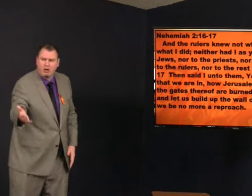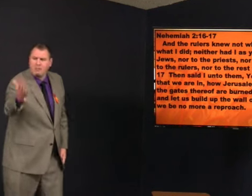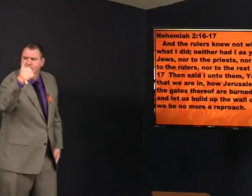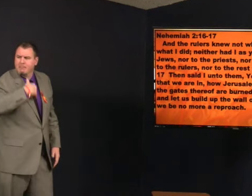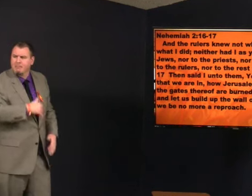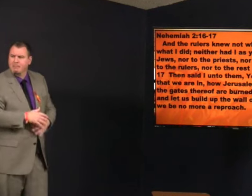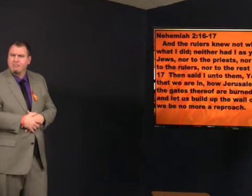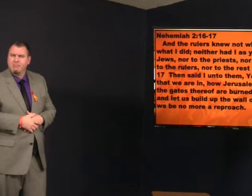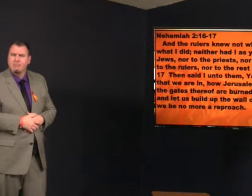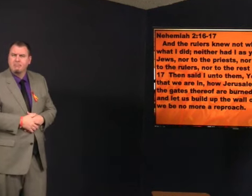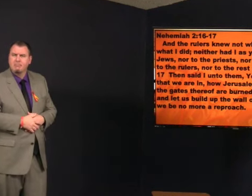Come,